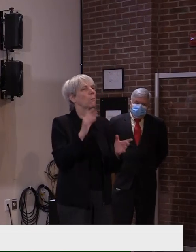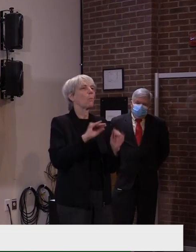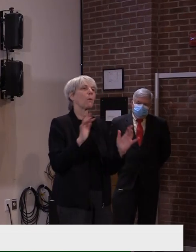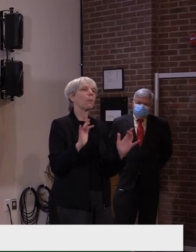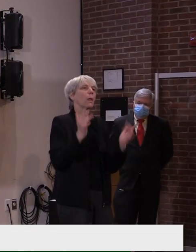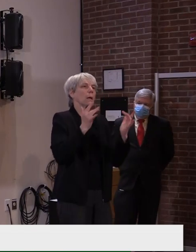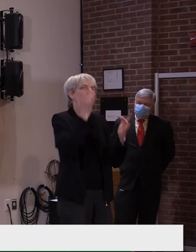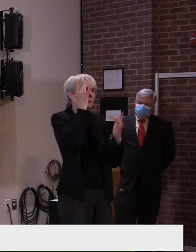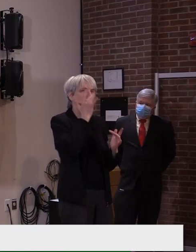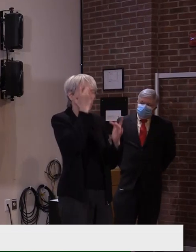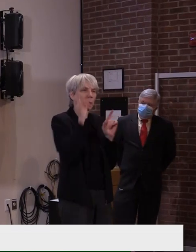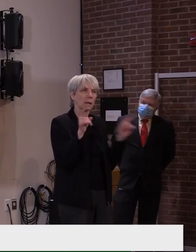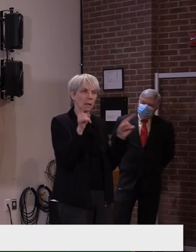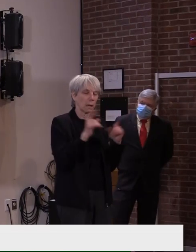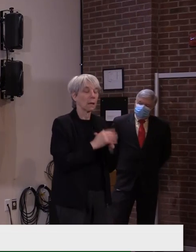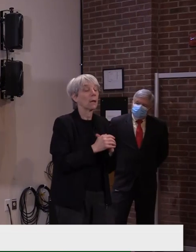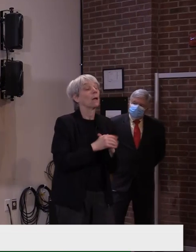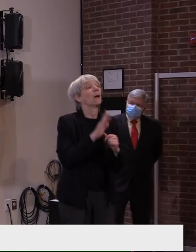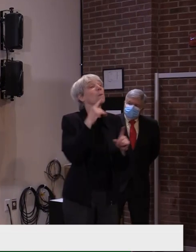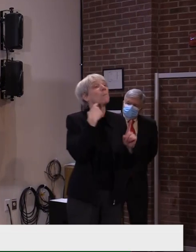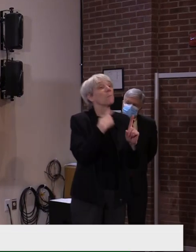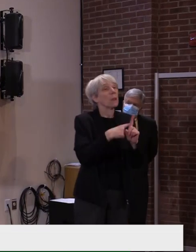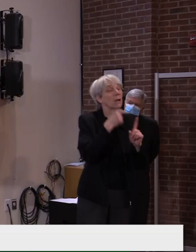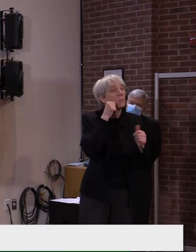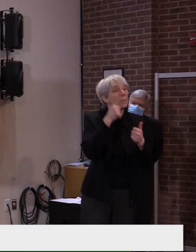talking about and understanding that